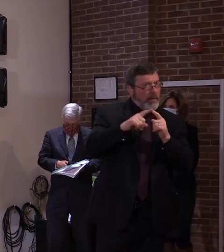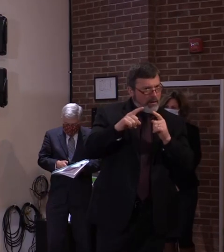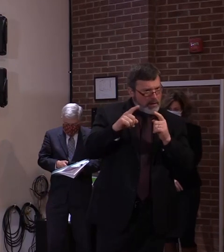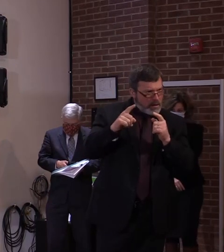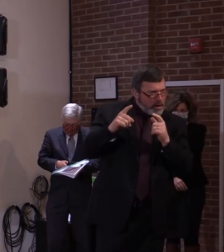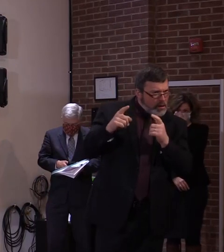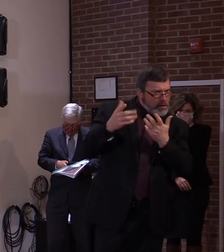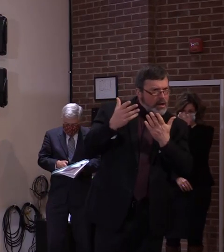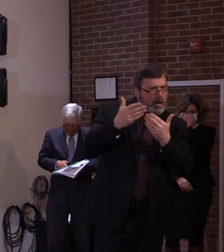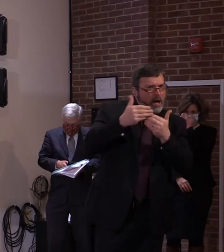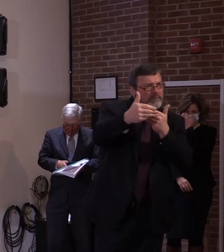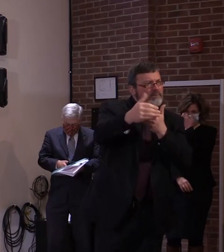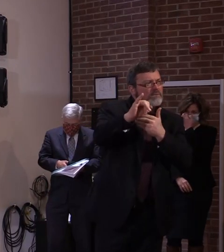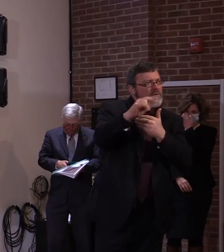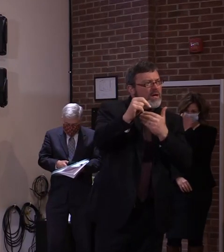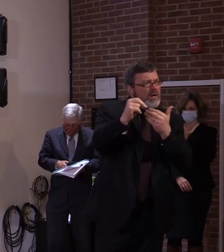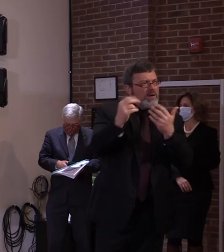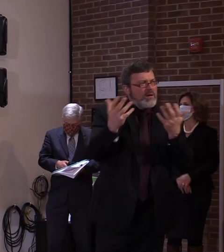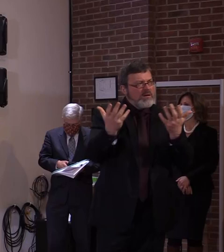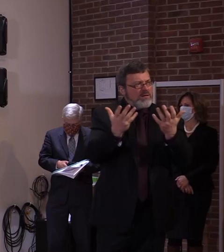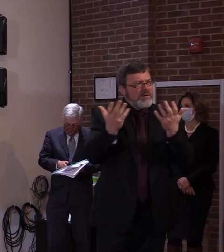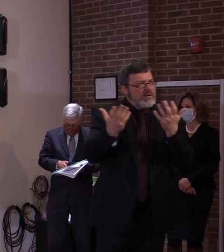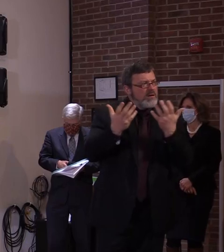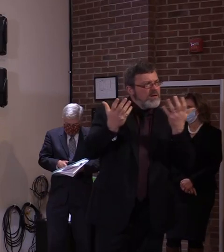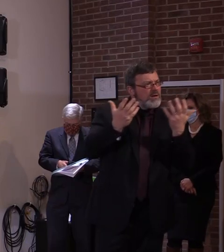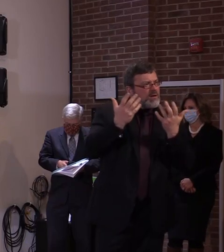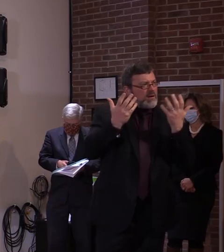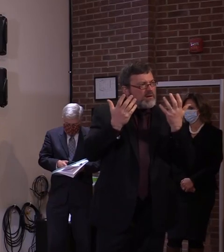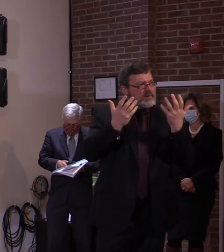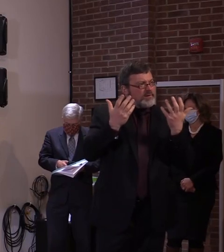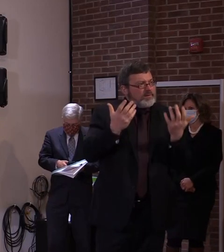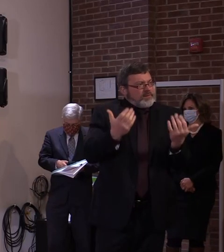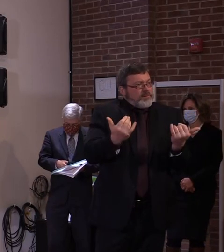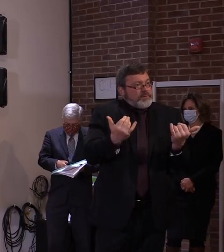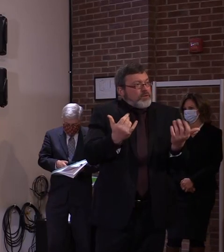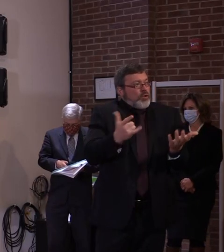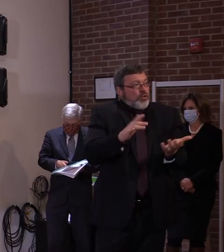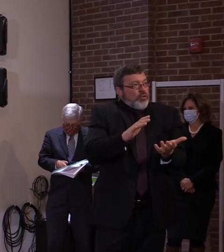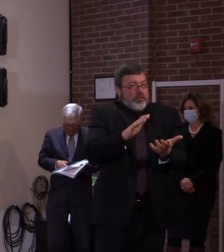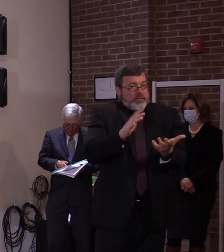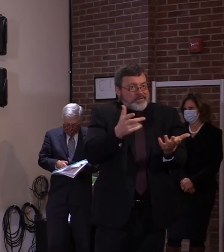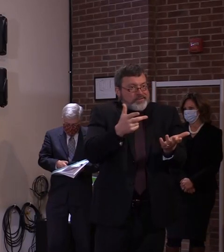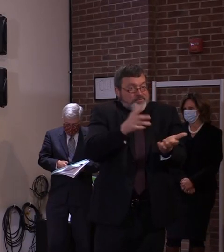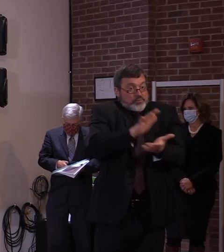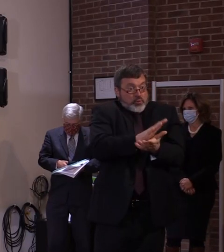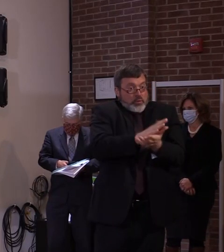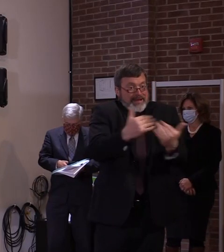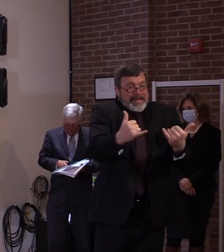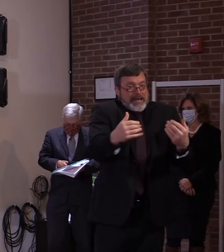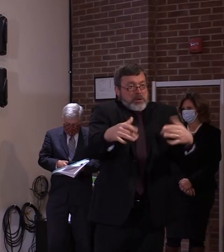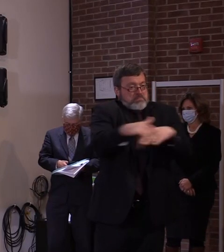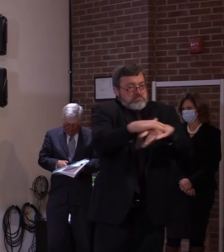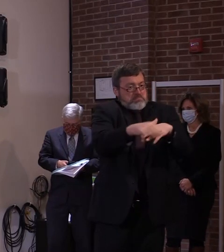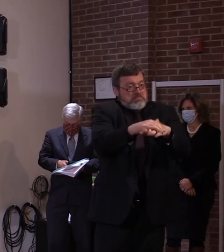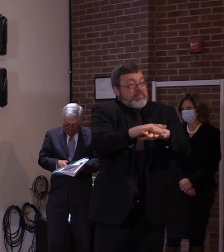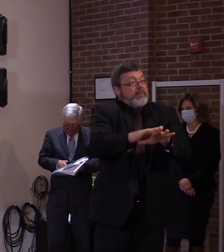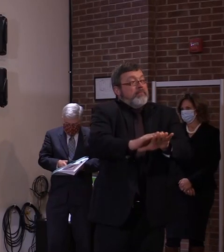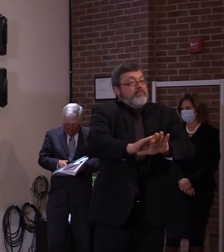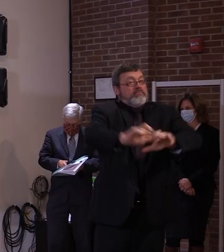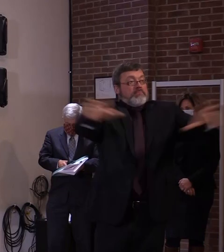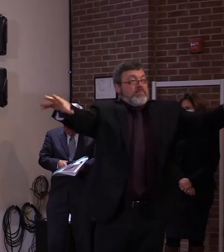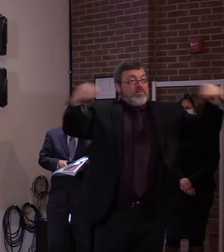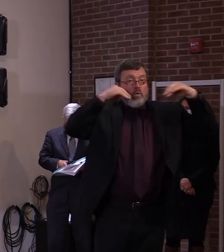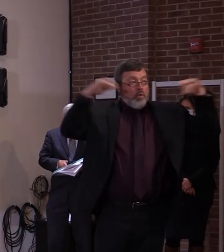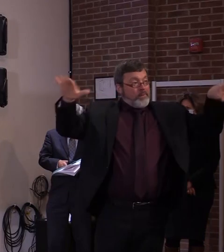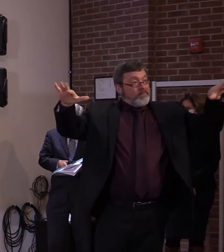from reflecting what's in the community. So what, I'm just thinking about how schools should try to regather,